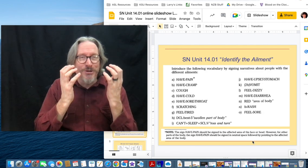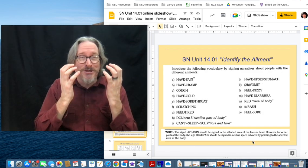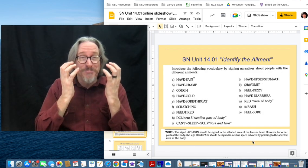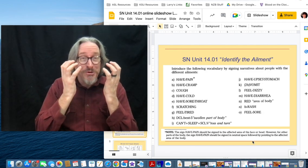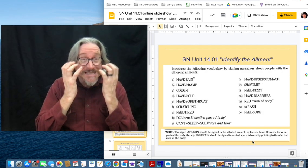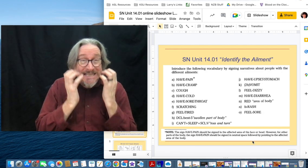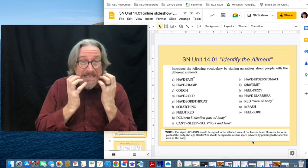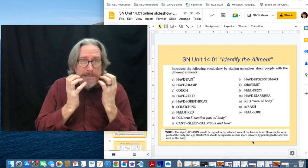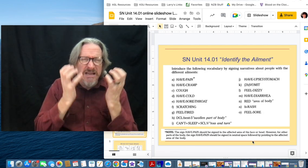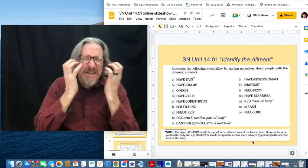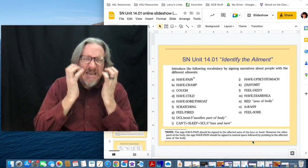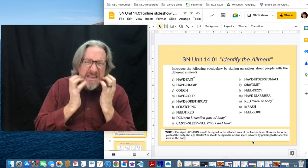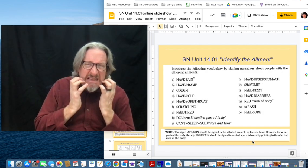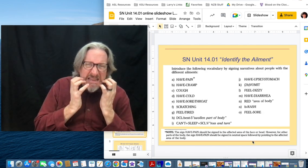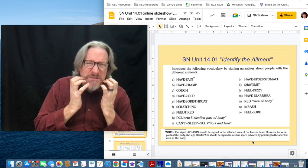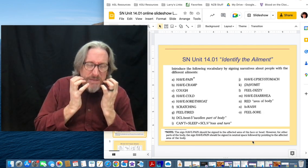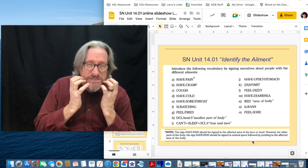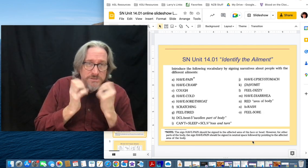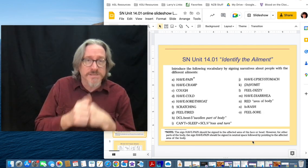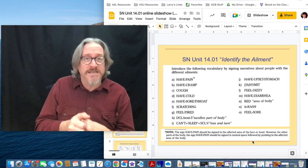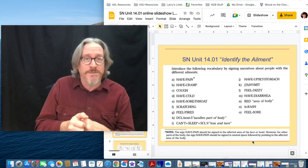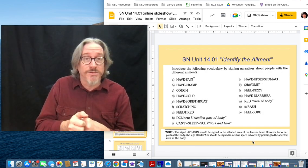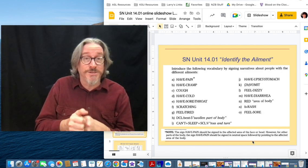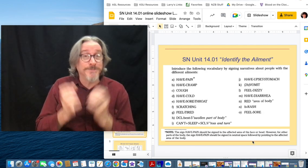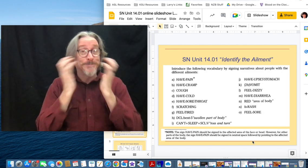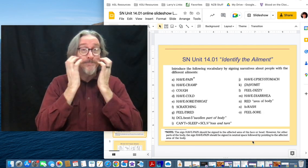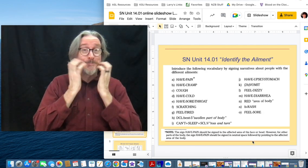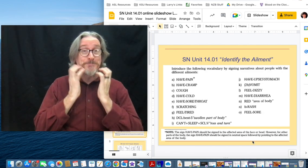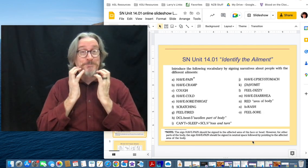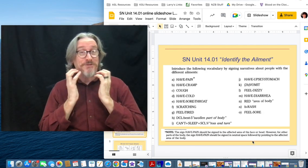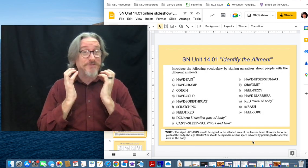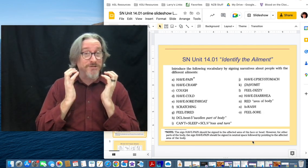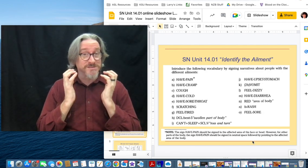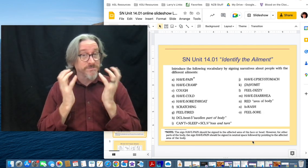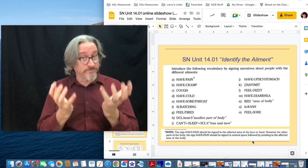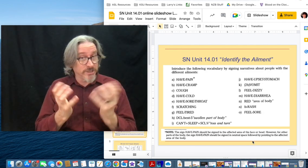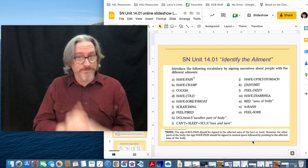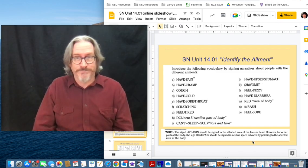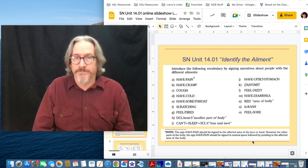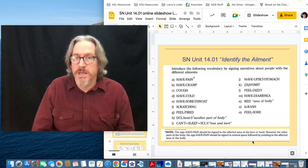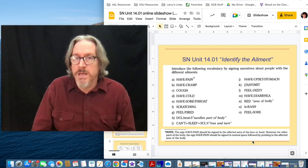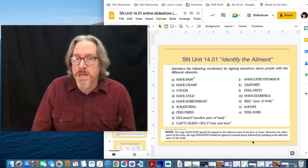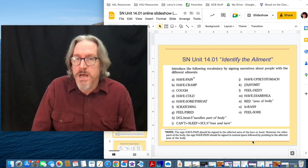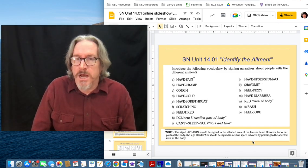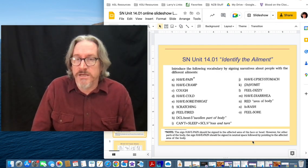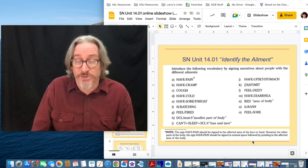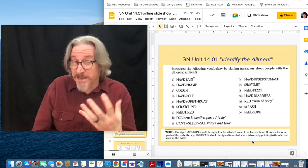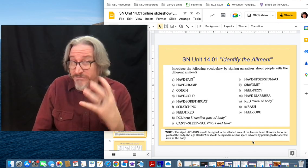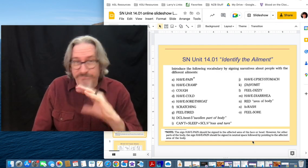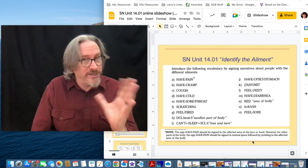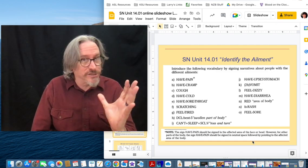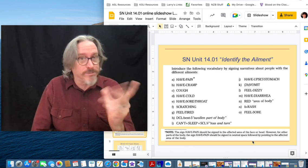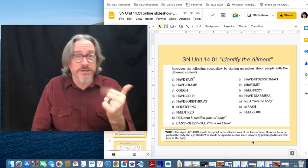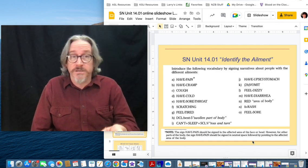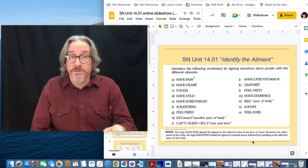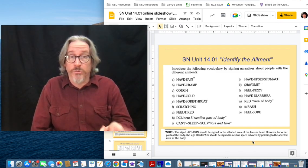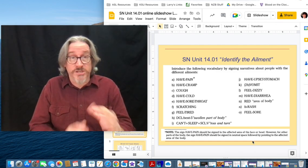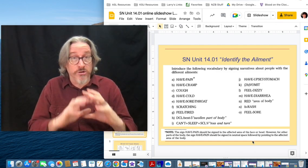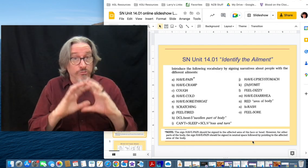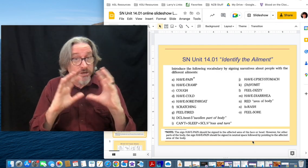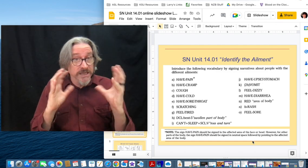if you look more sickly, measles as opposed to freckles. Right? So again, facial